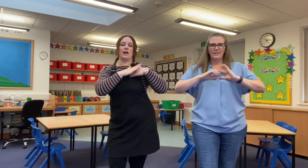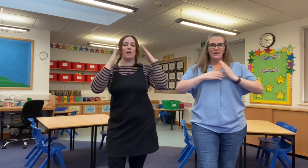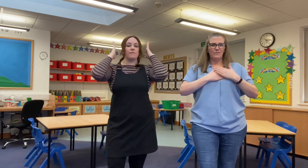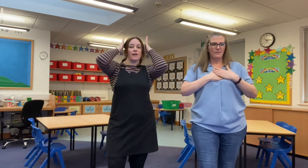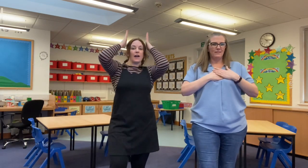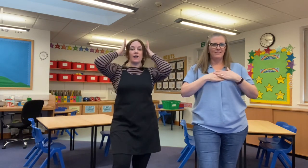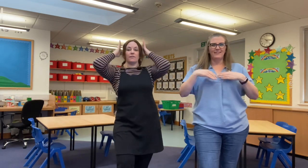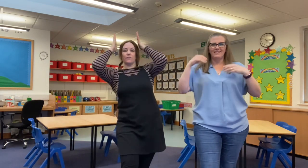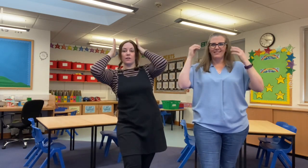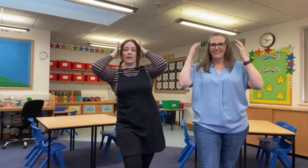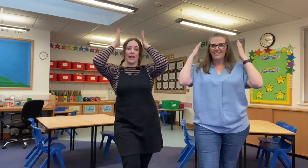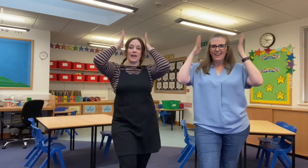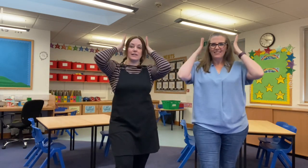that Afro head.